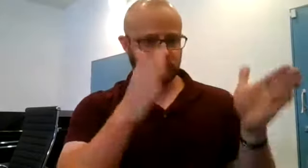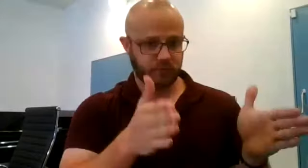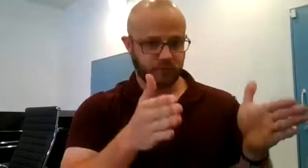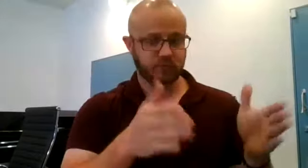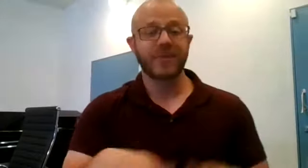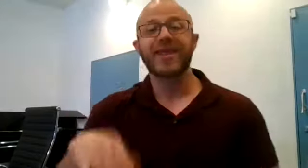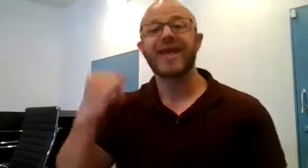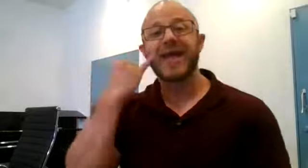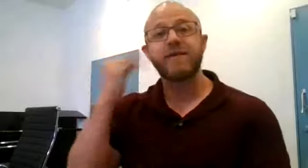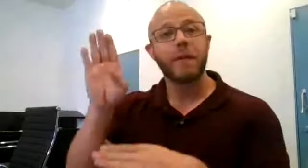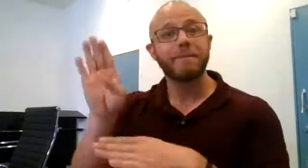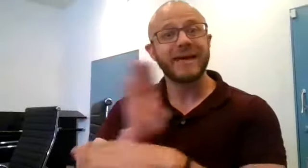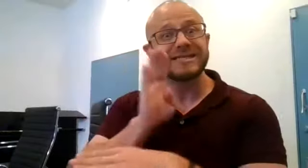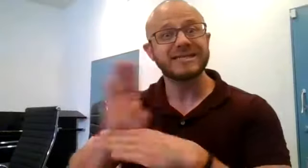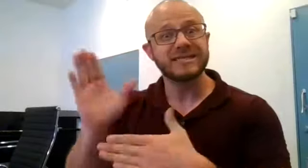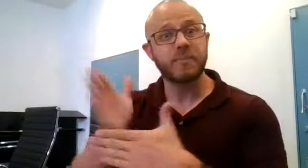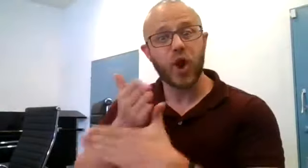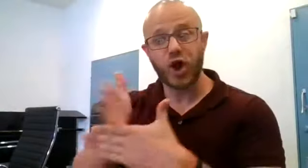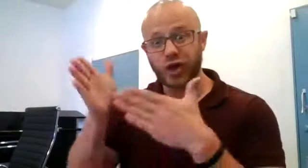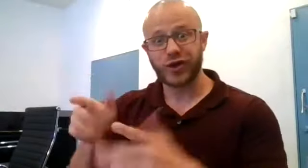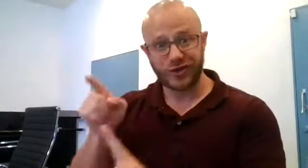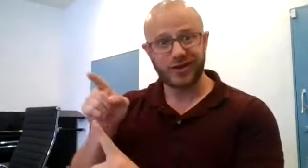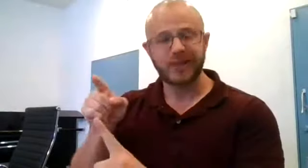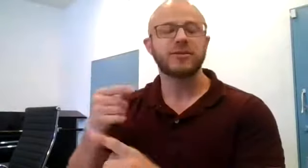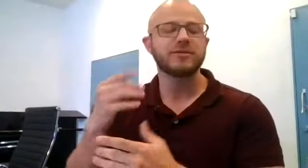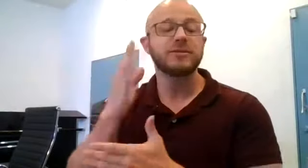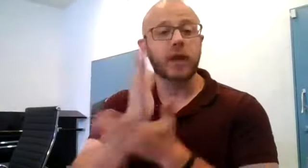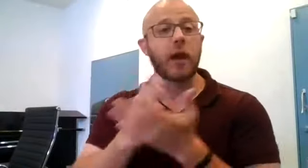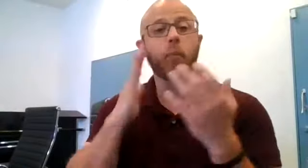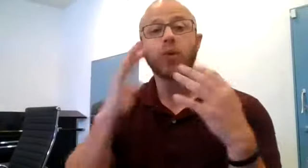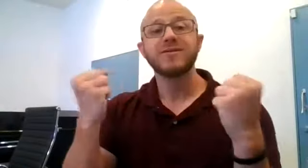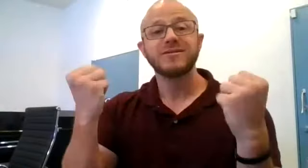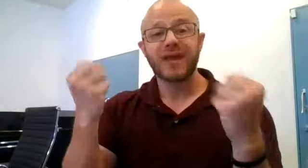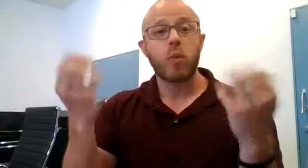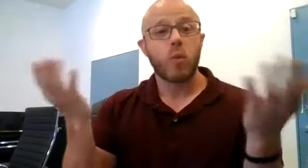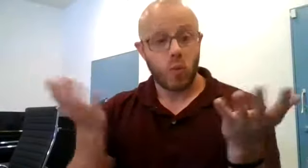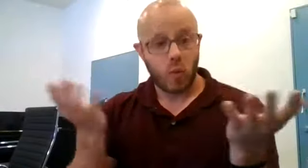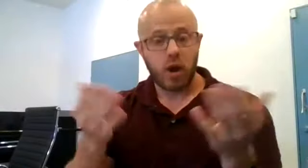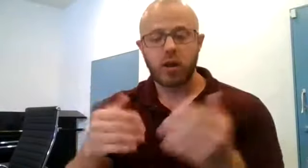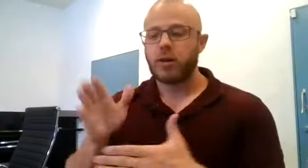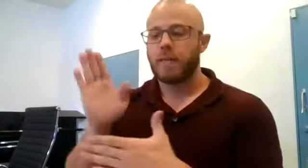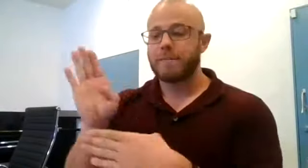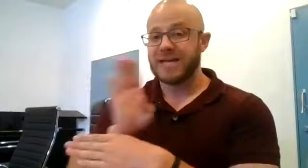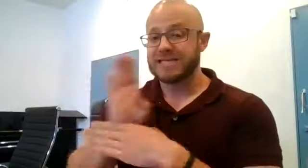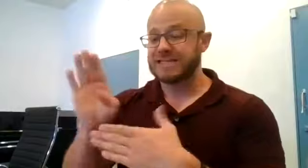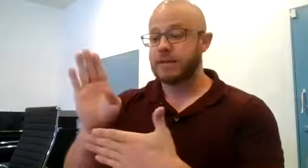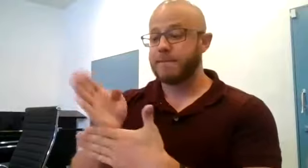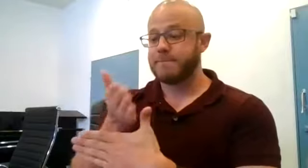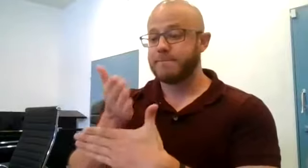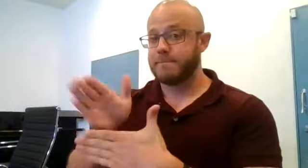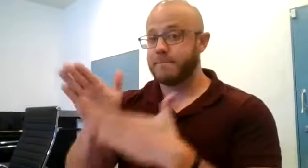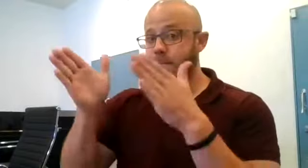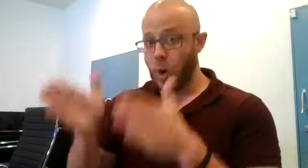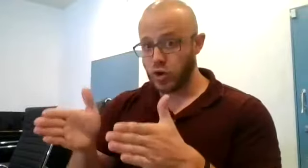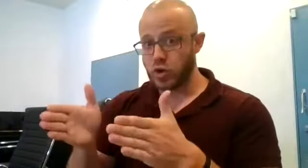partner. If it's a business partnership or partner, some will sign business